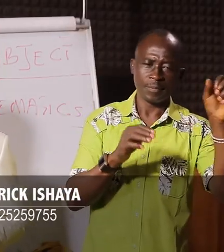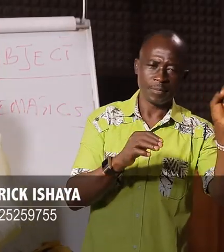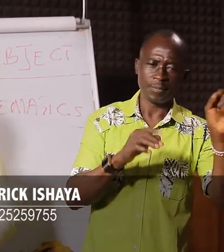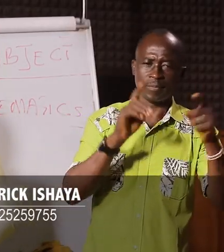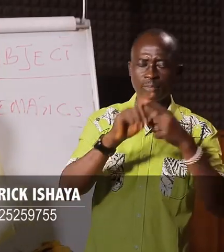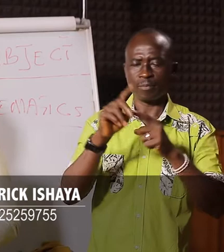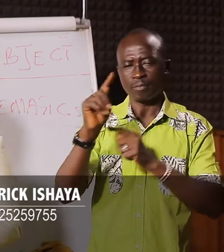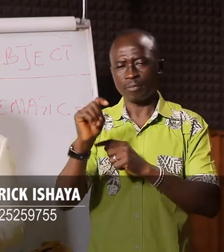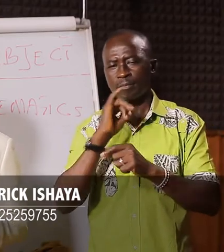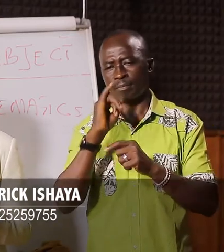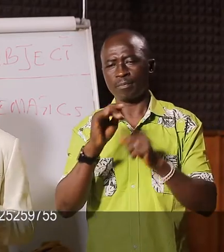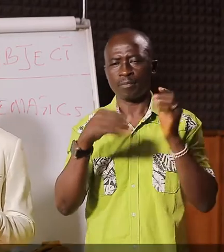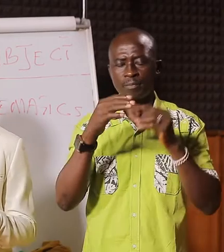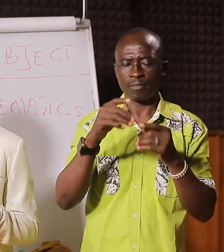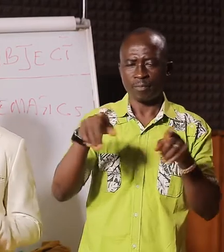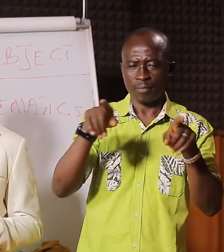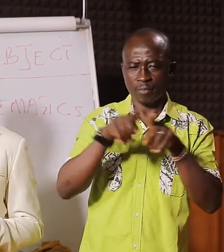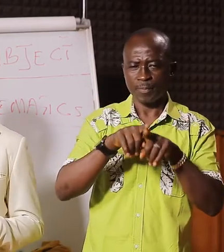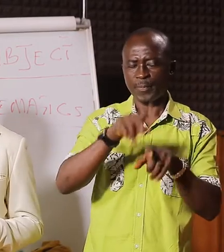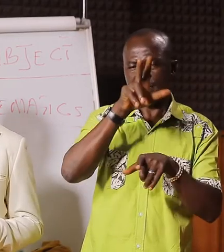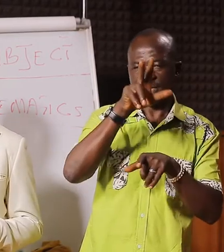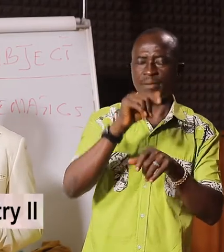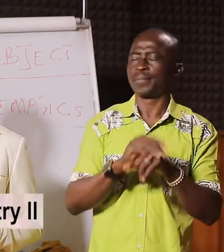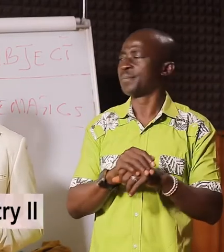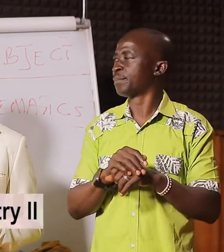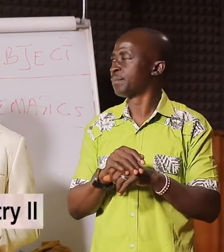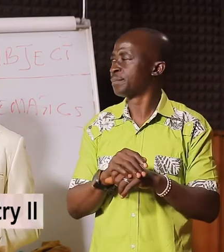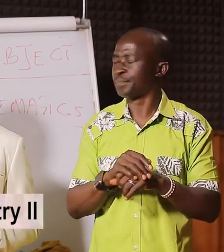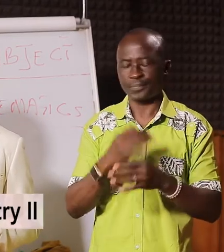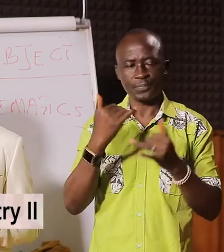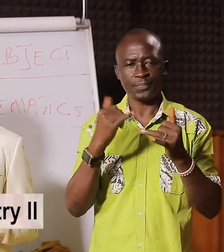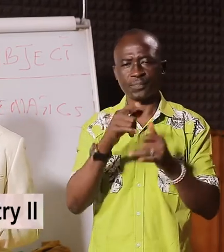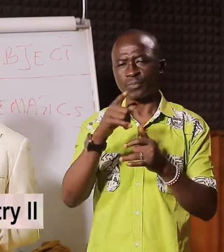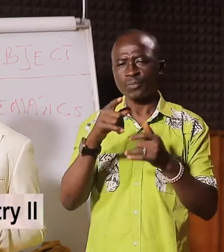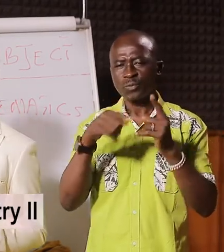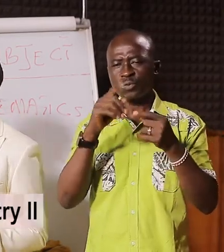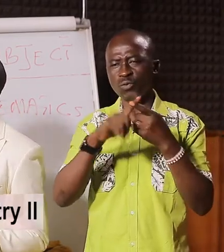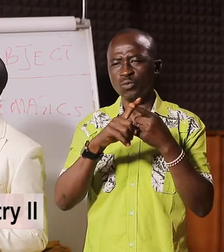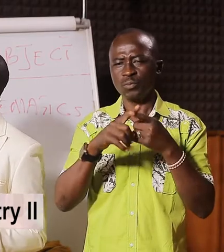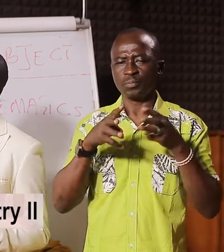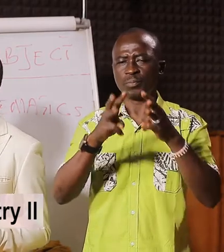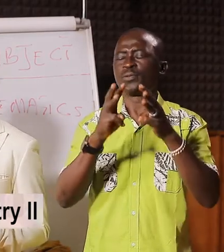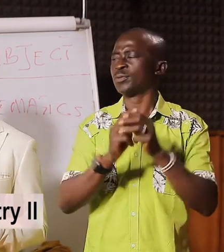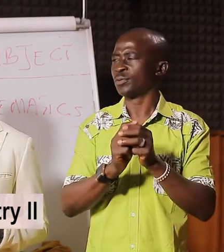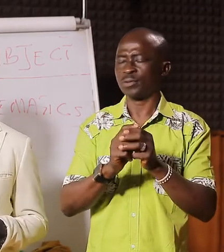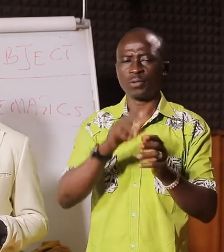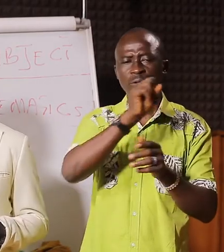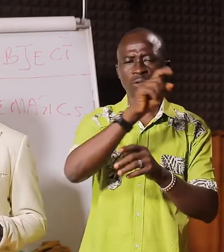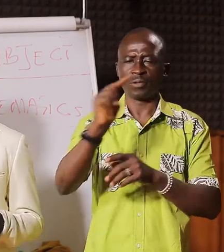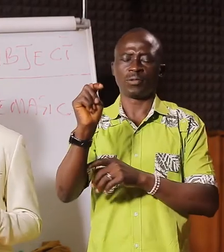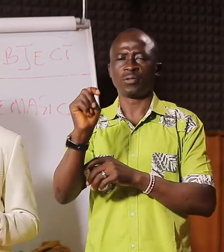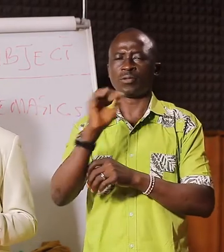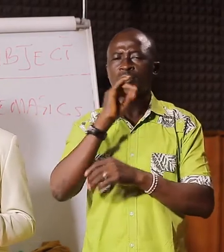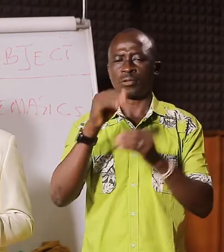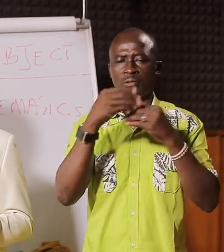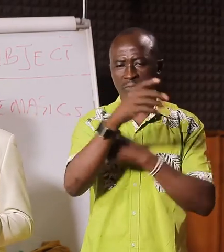T is given as 3 units. Now, if you go to the formula, ST